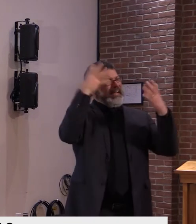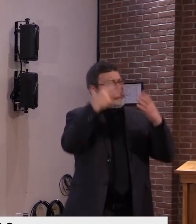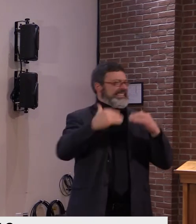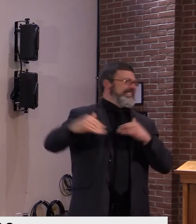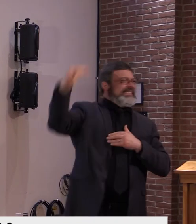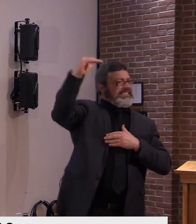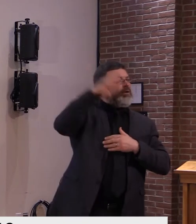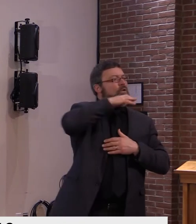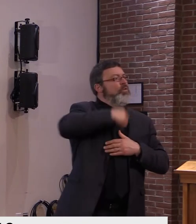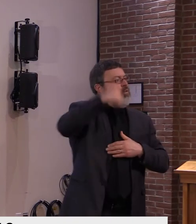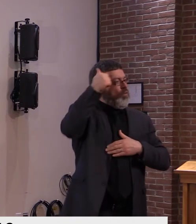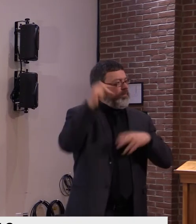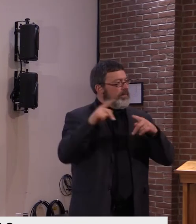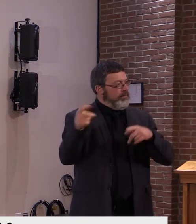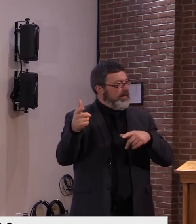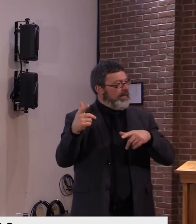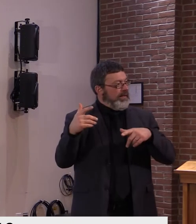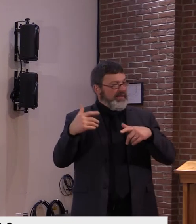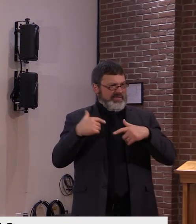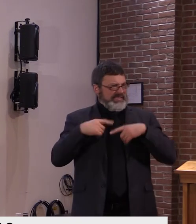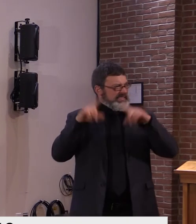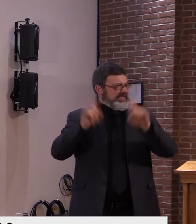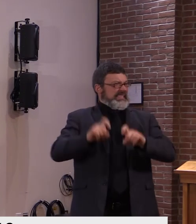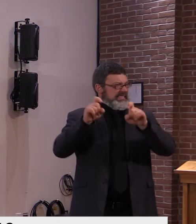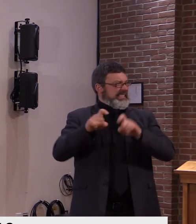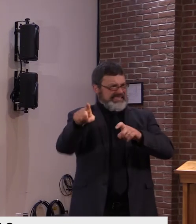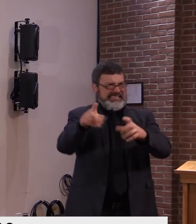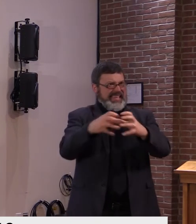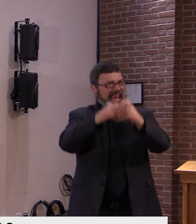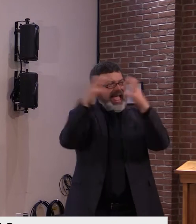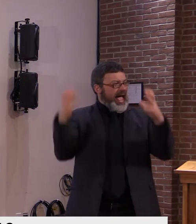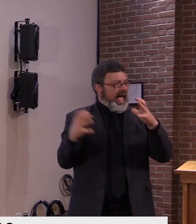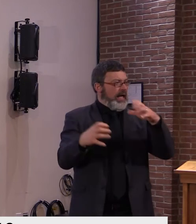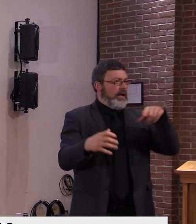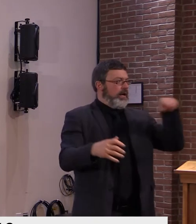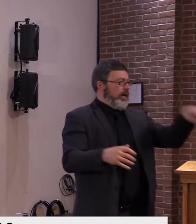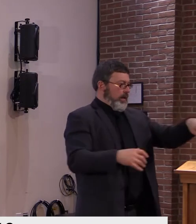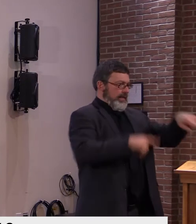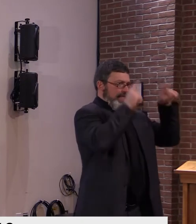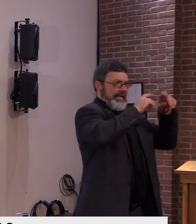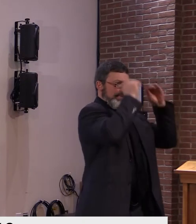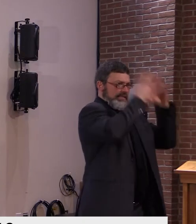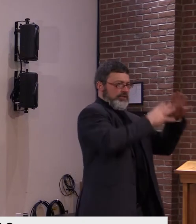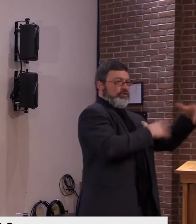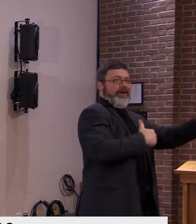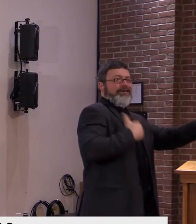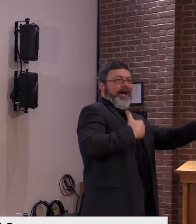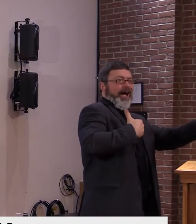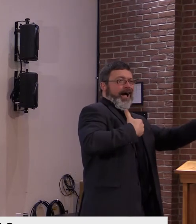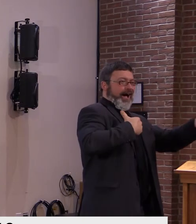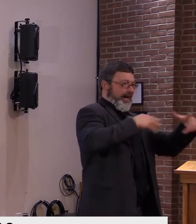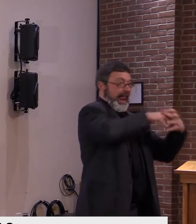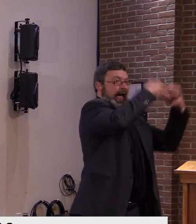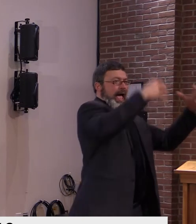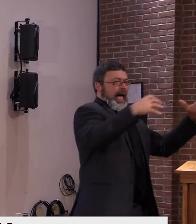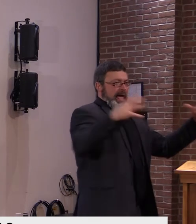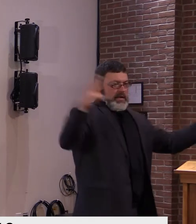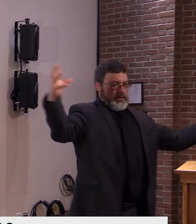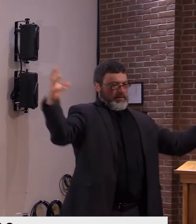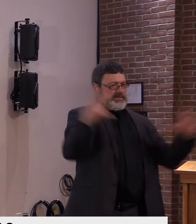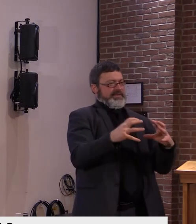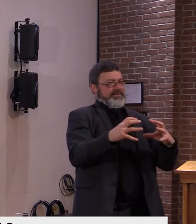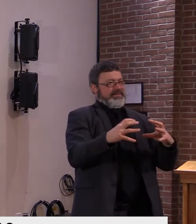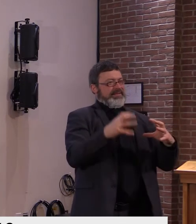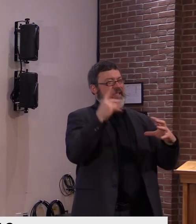having multiple populations that all give us surveillance information. With regard to a general Vermonter